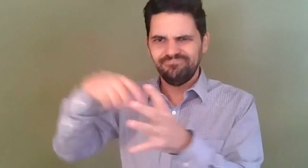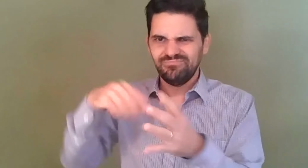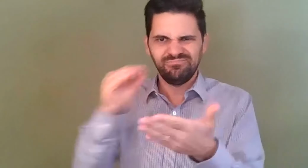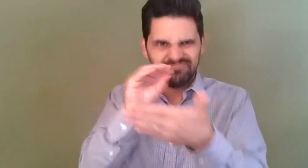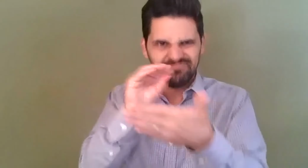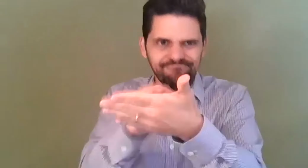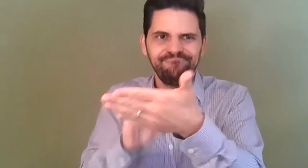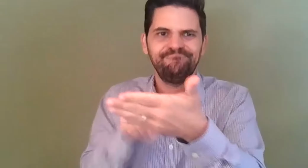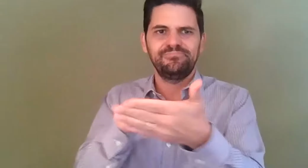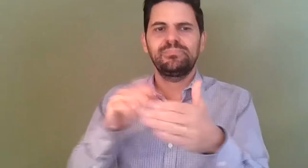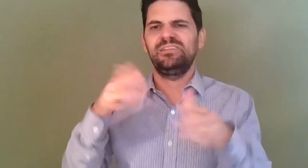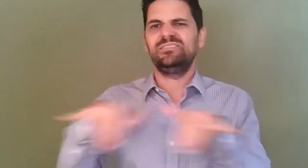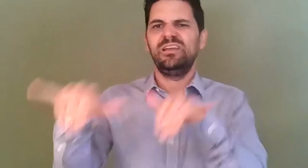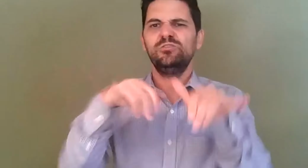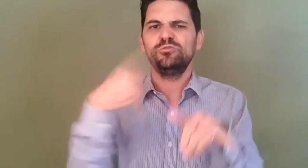matter experts